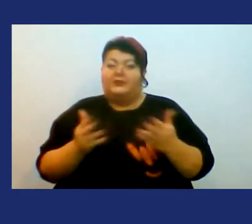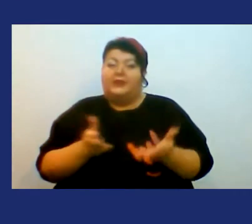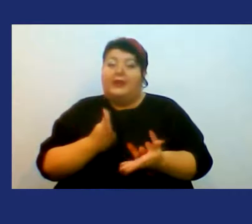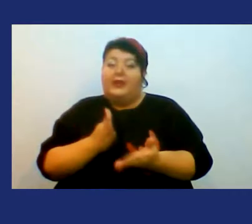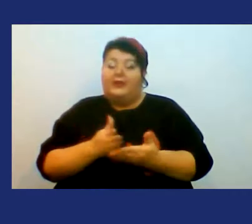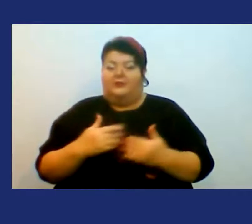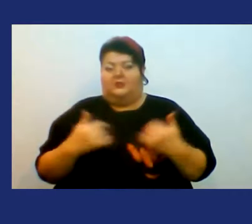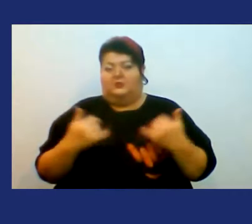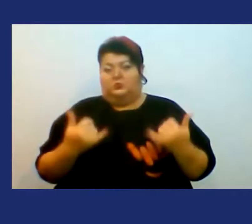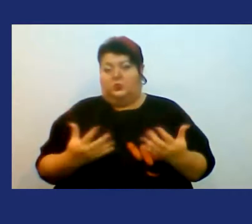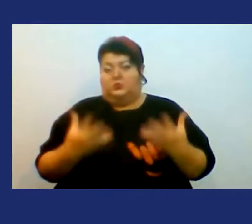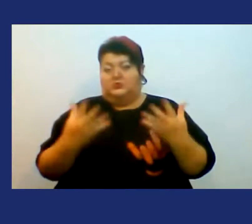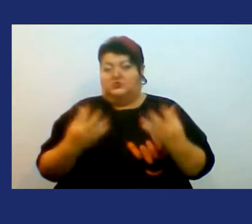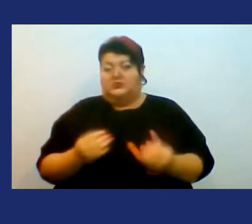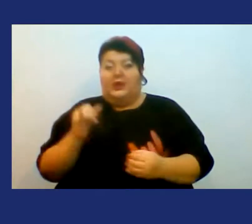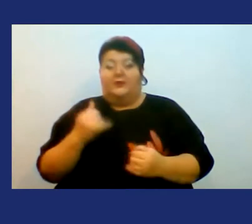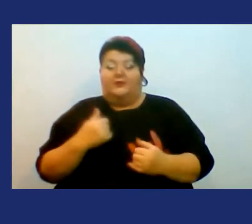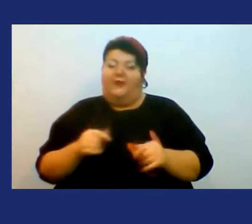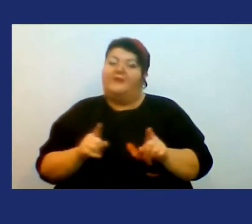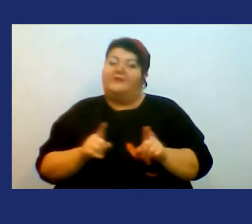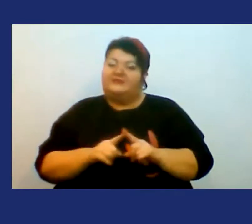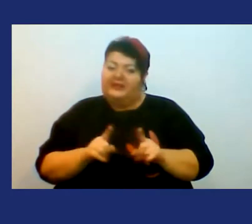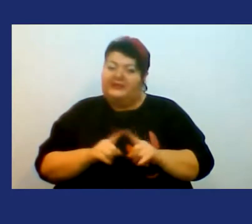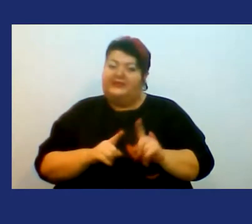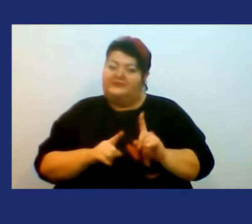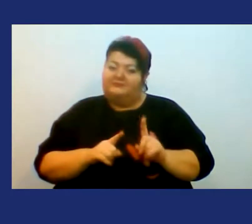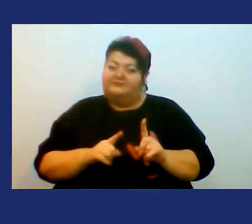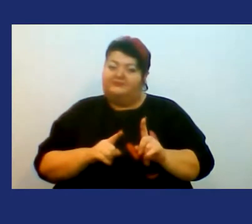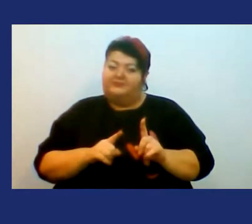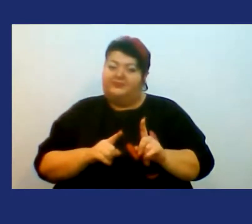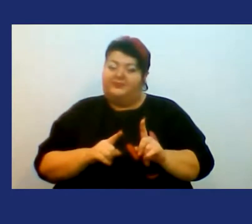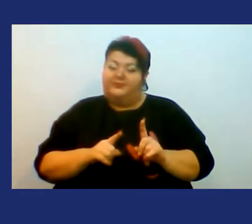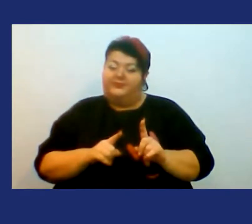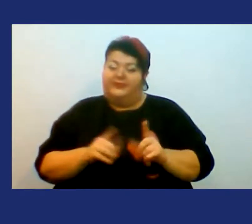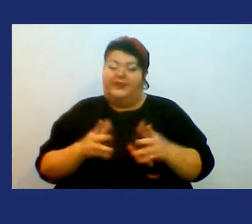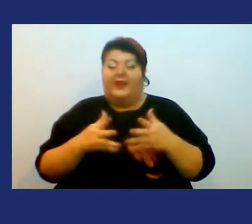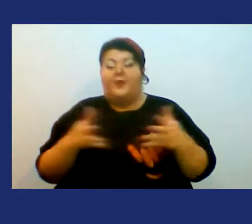the international best practices that we have carried out.